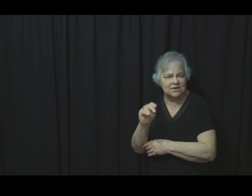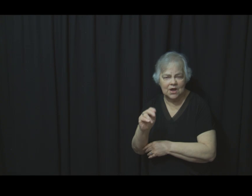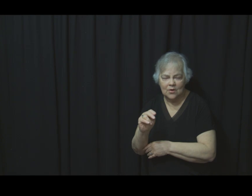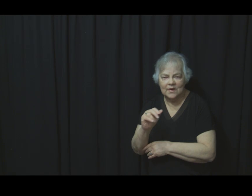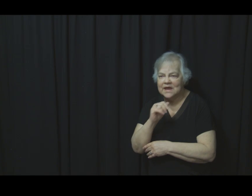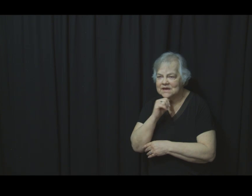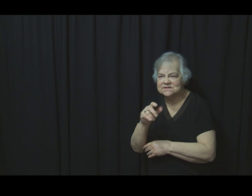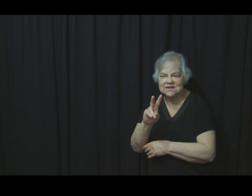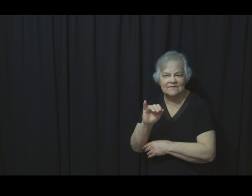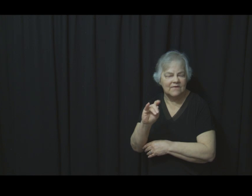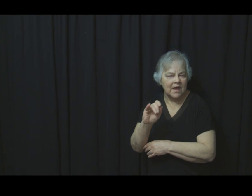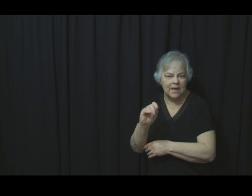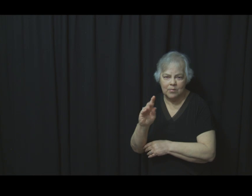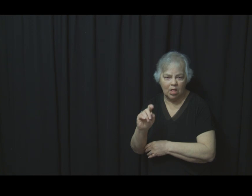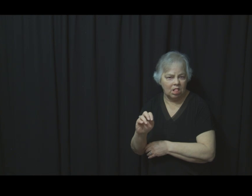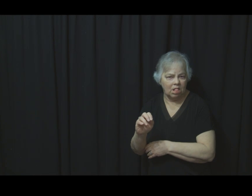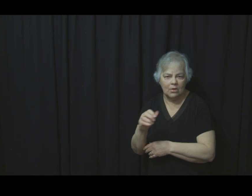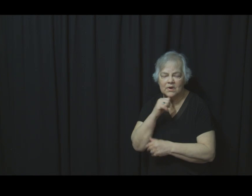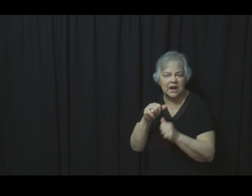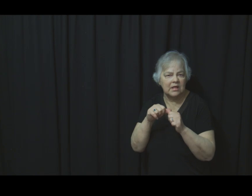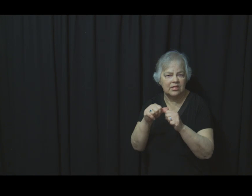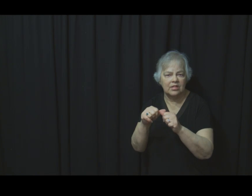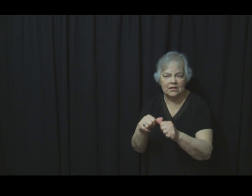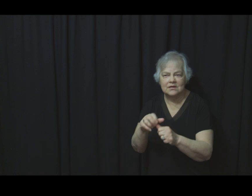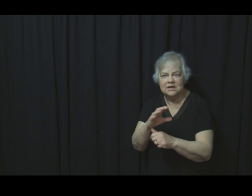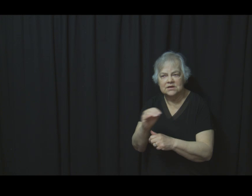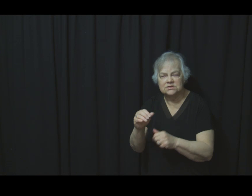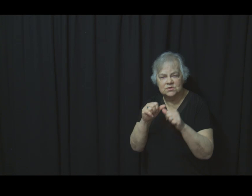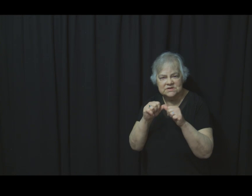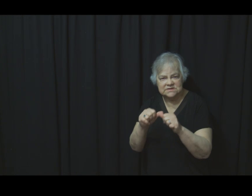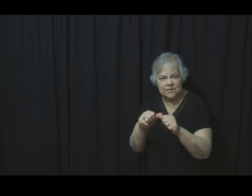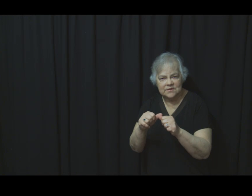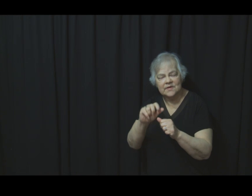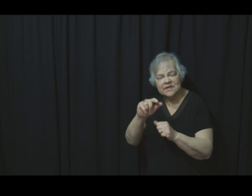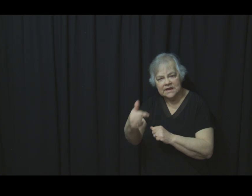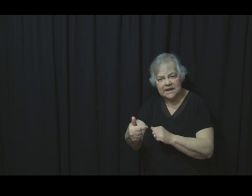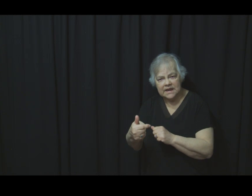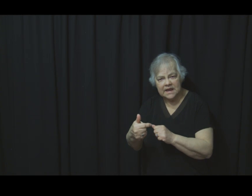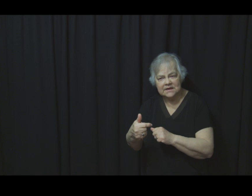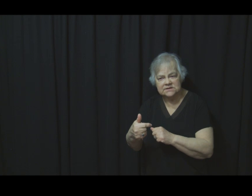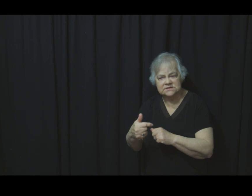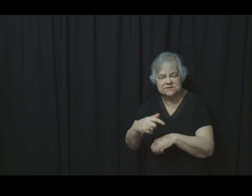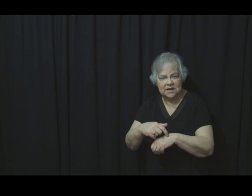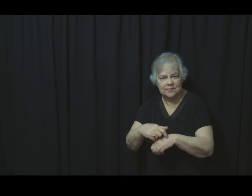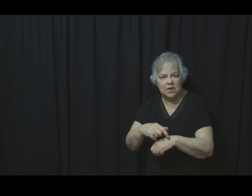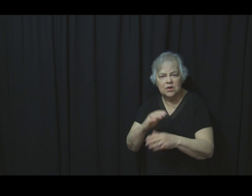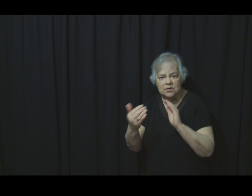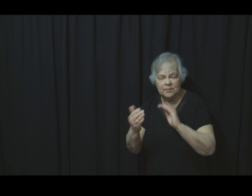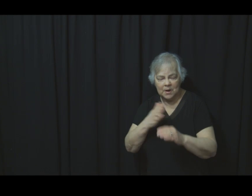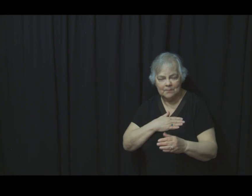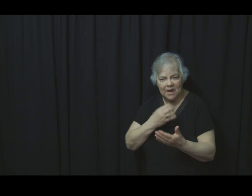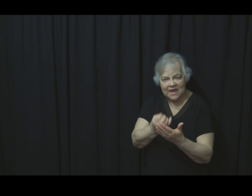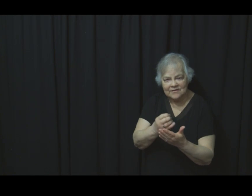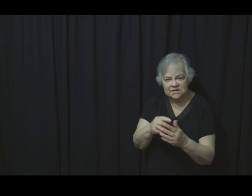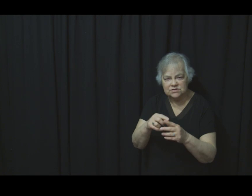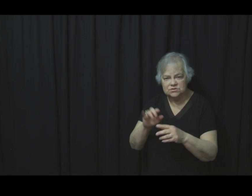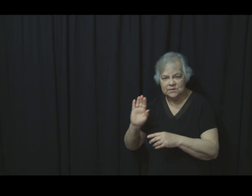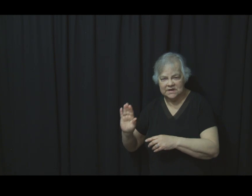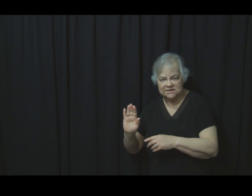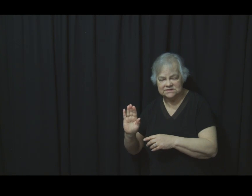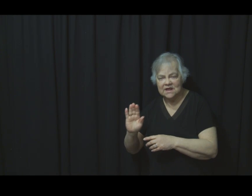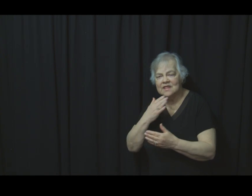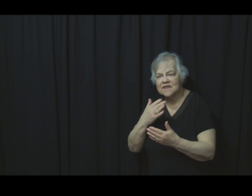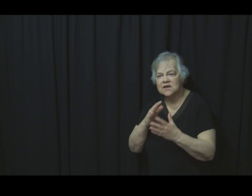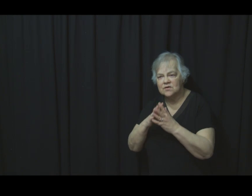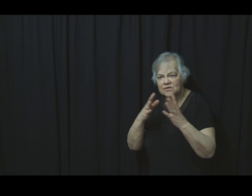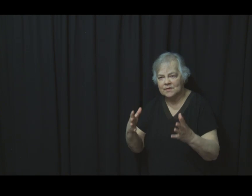not viable. So stay with us over the next period, and you can compare my evidence to his. Thank you all very much.